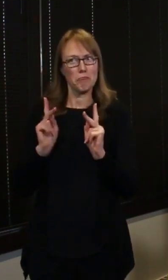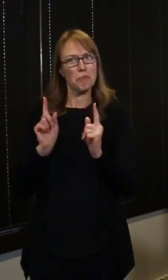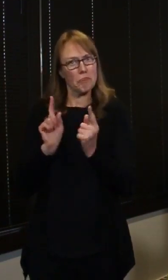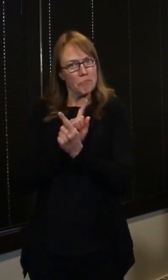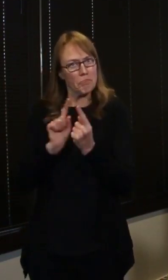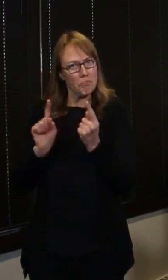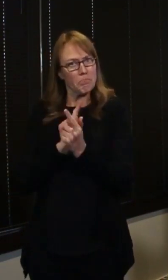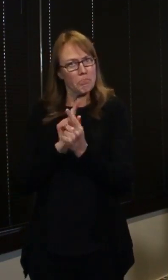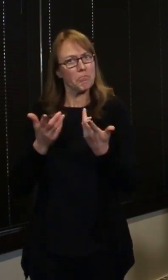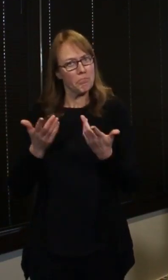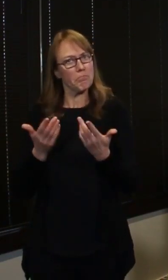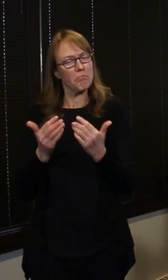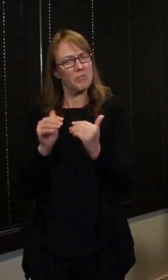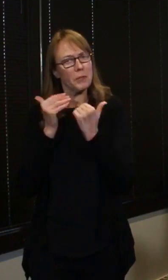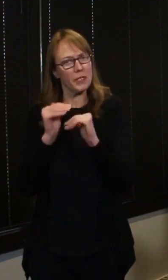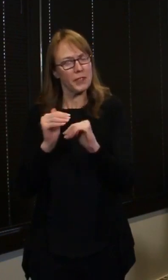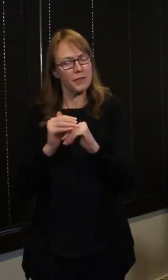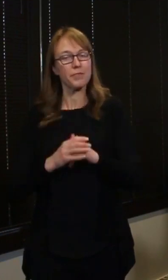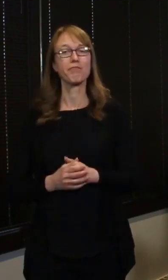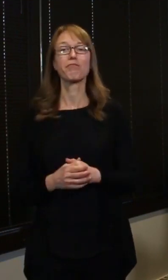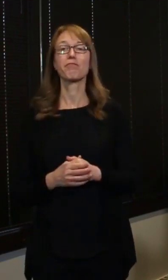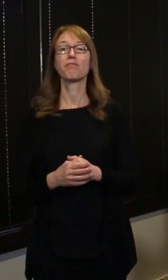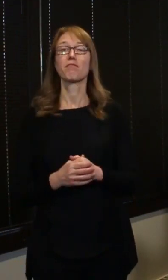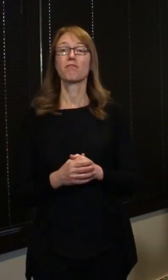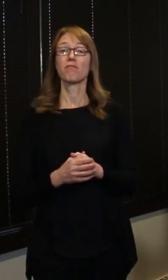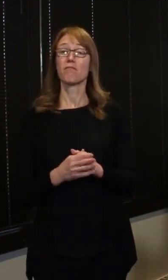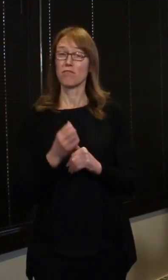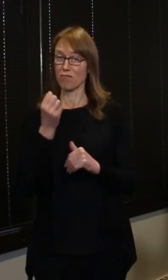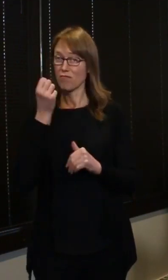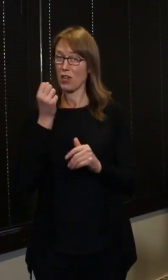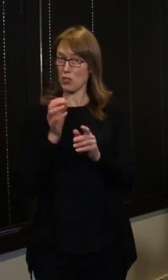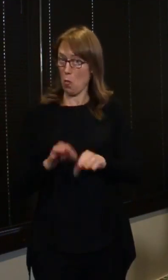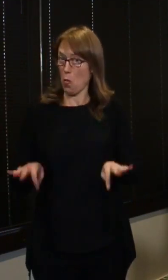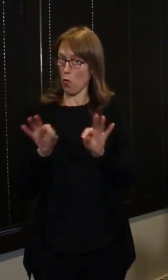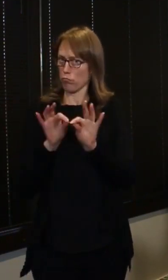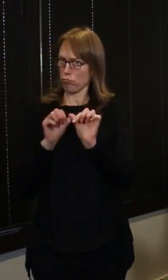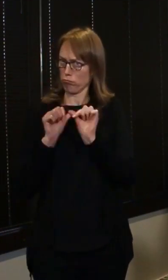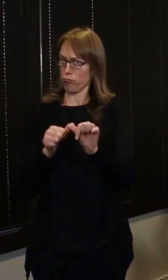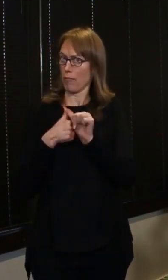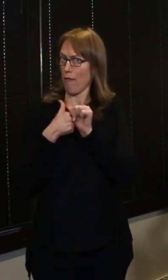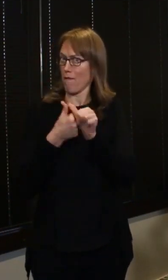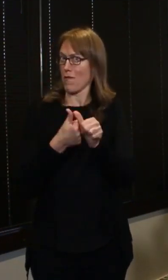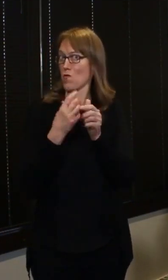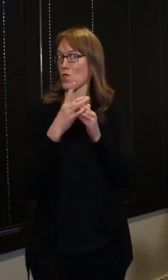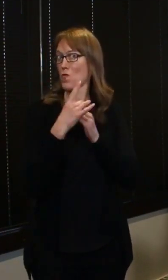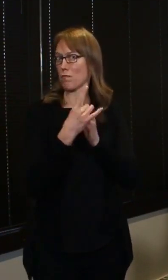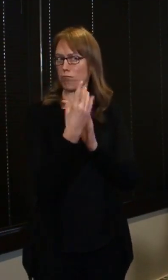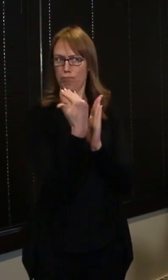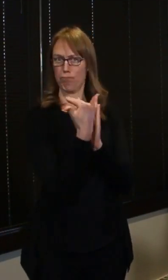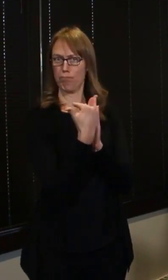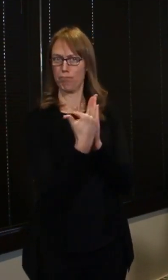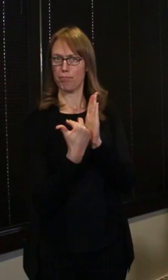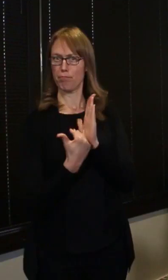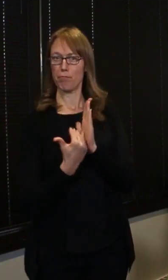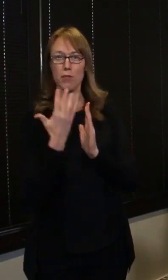is because, as we all know, the vaccine is still in scarce supply. And it's going to take some time before we can